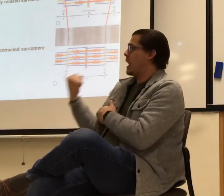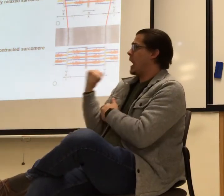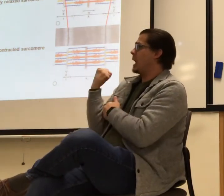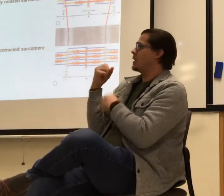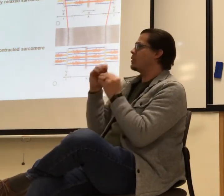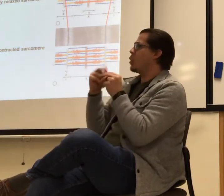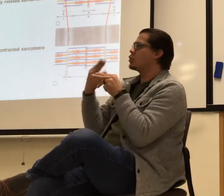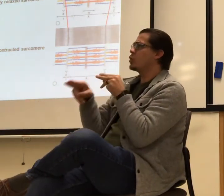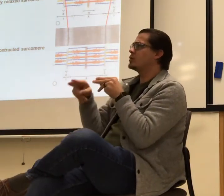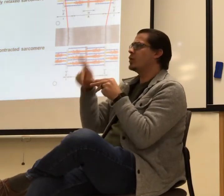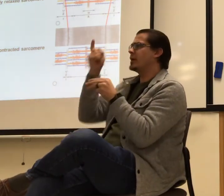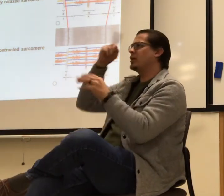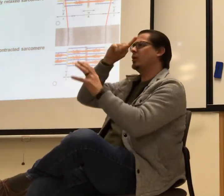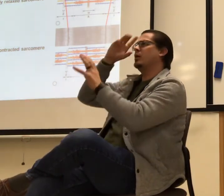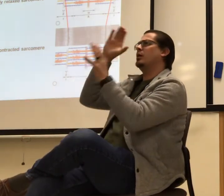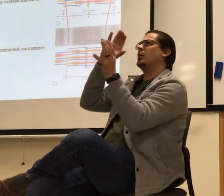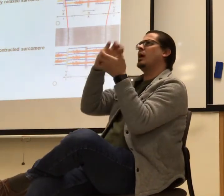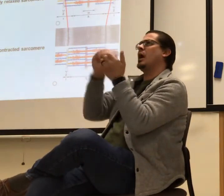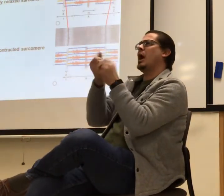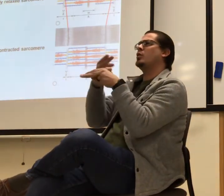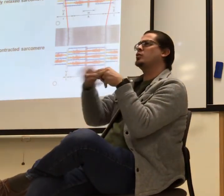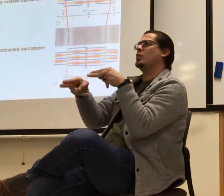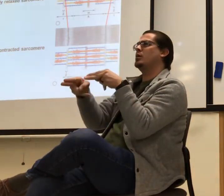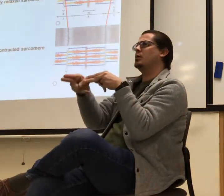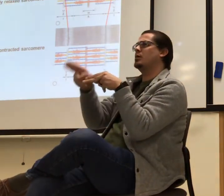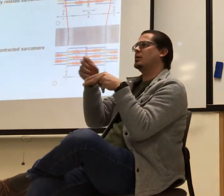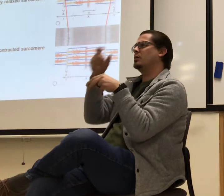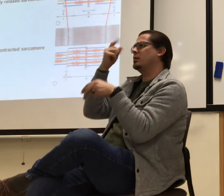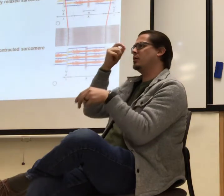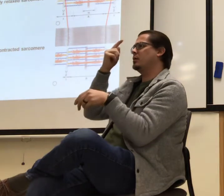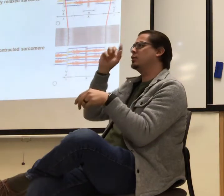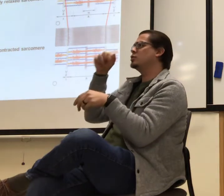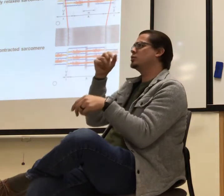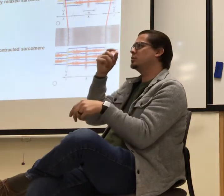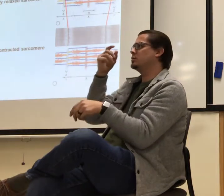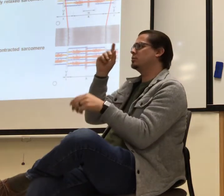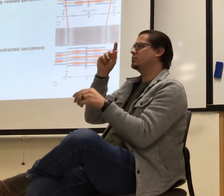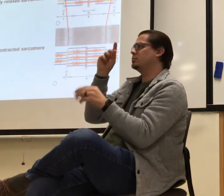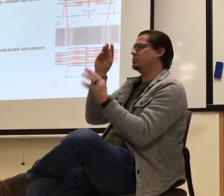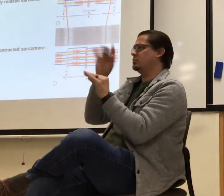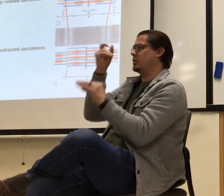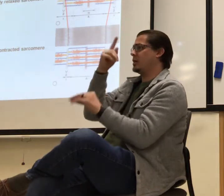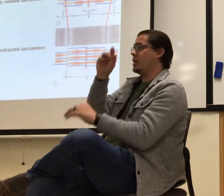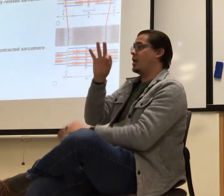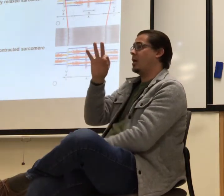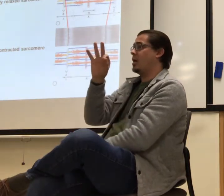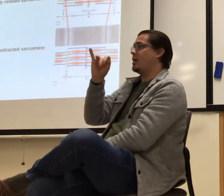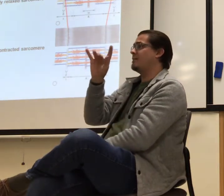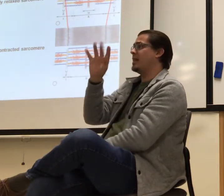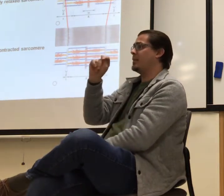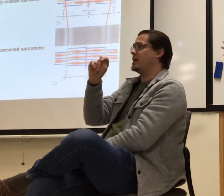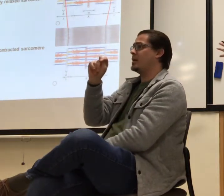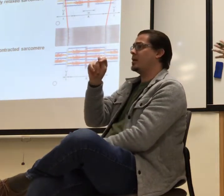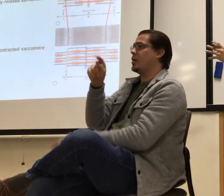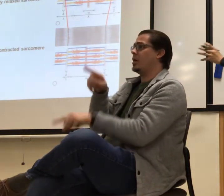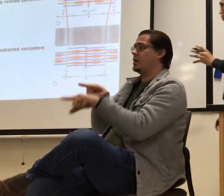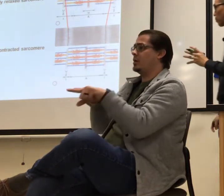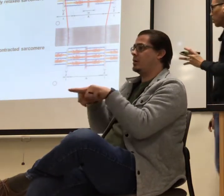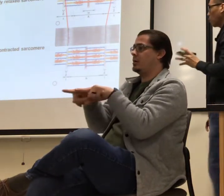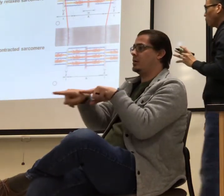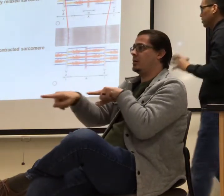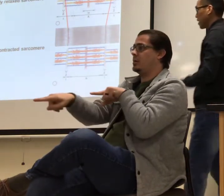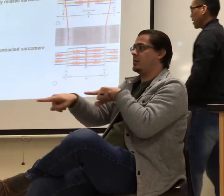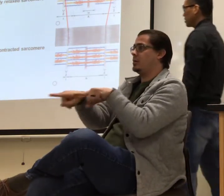So can you picture in your mind how it's shortening? What you should see is that the filaments are sliding past one